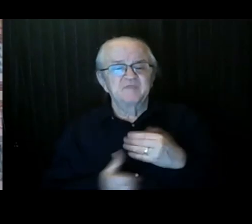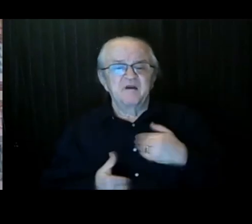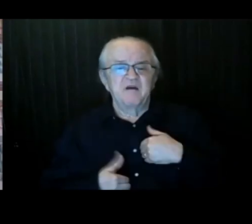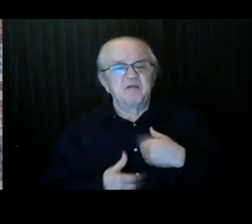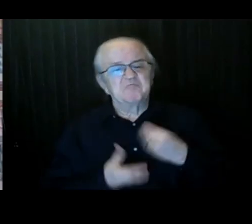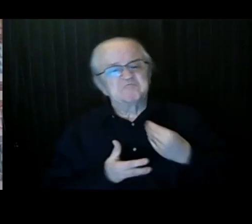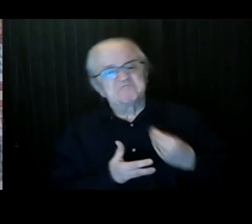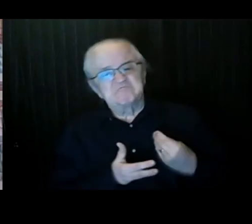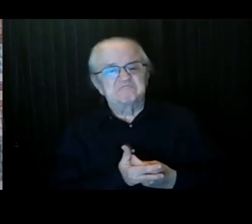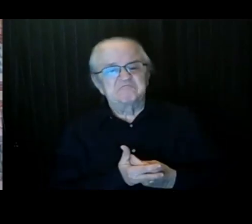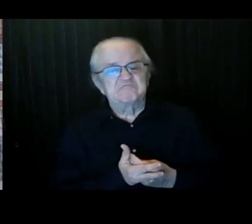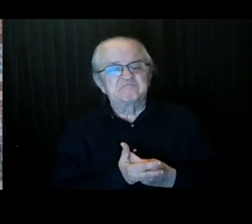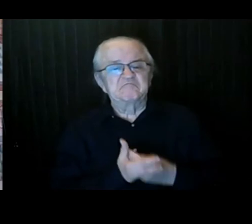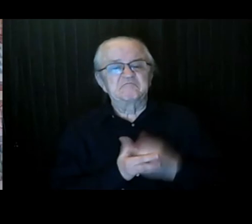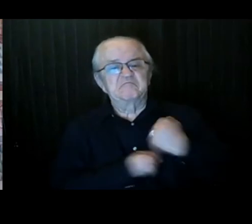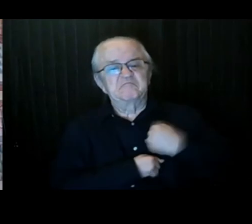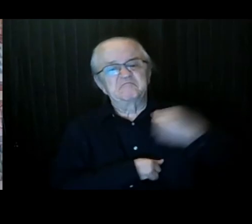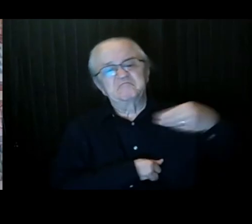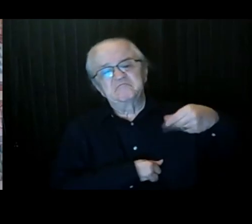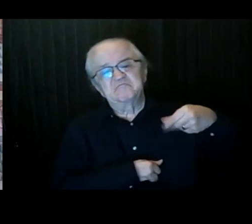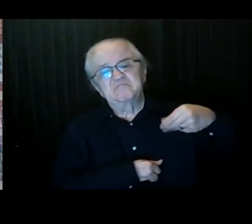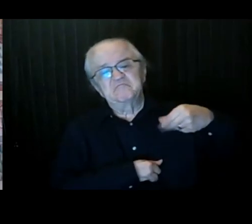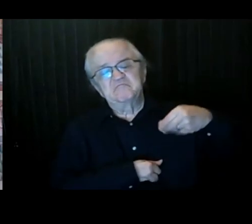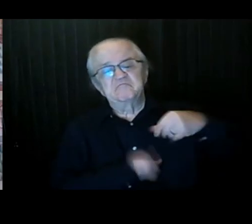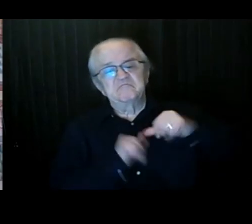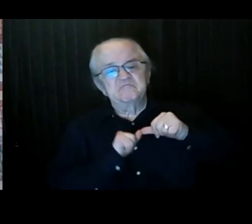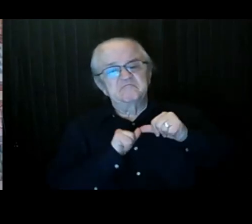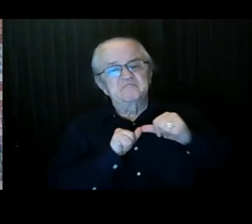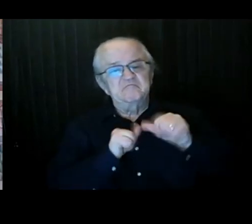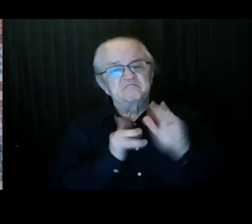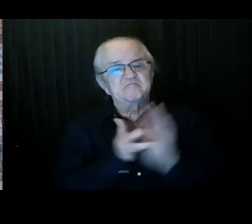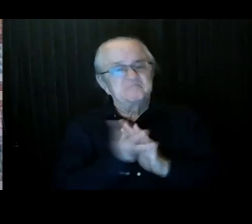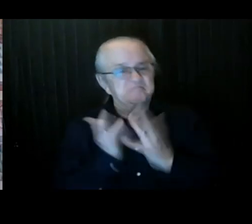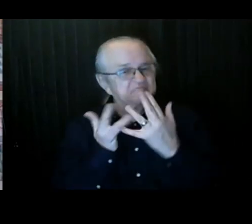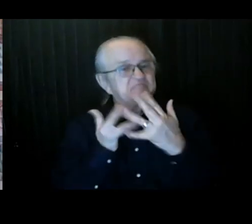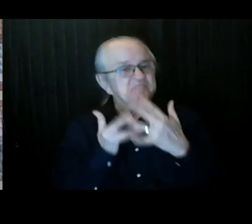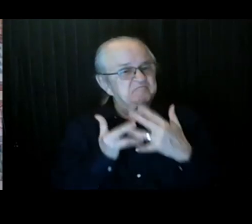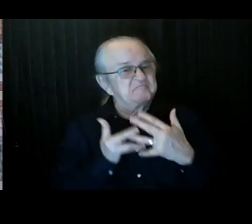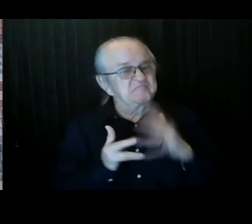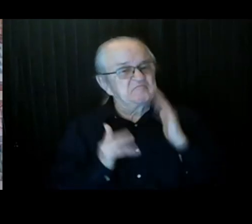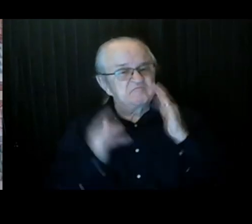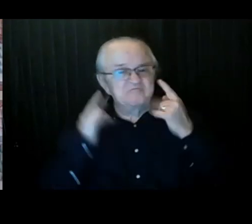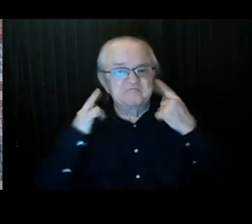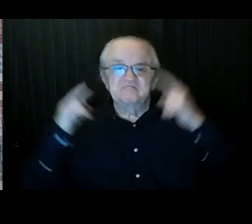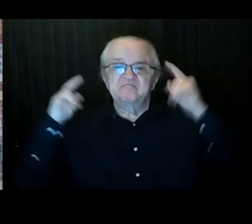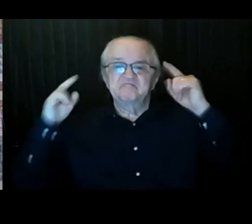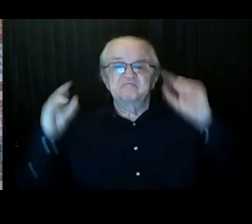program that the Army was paying for to keep me in school. I was working it out. I was going to make this work. I graduated with an undergraduate degree